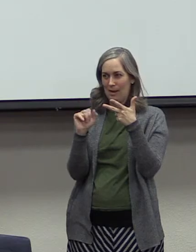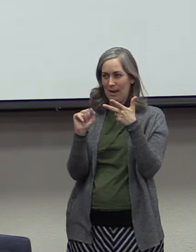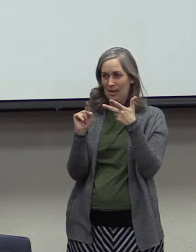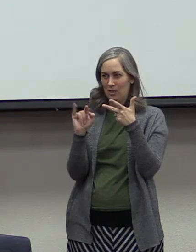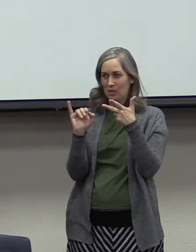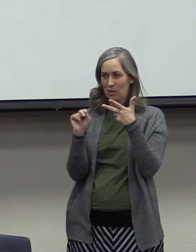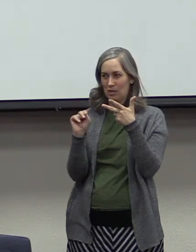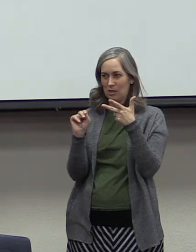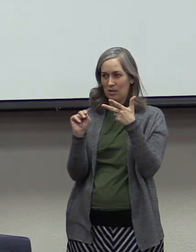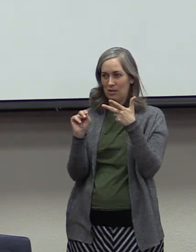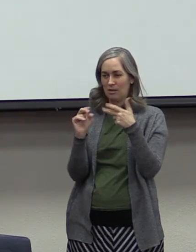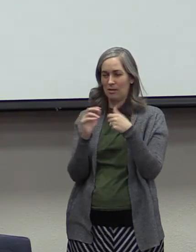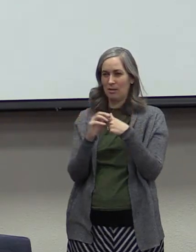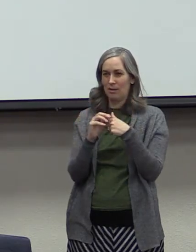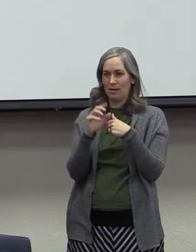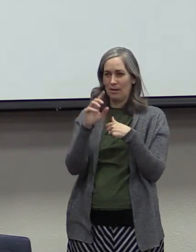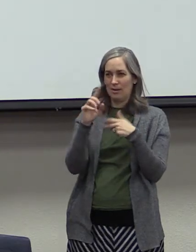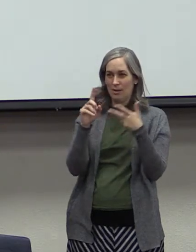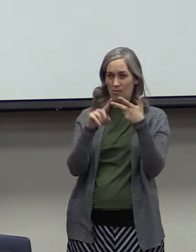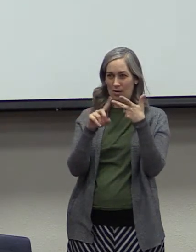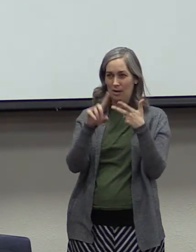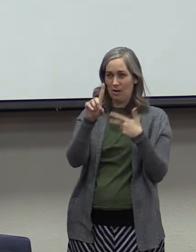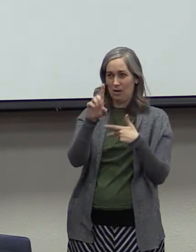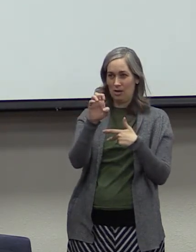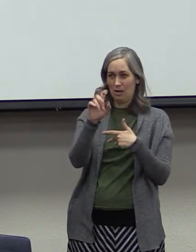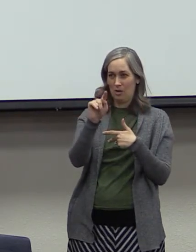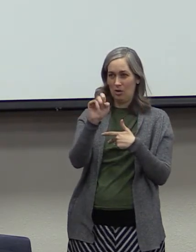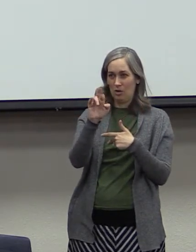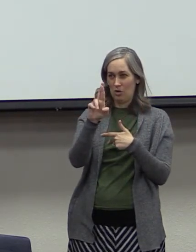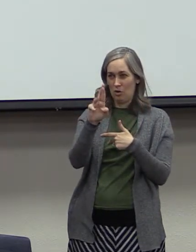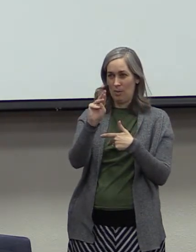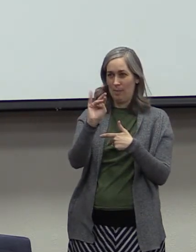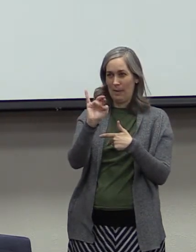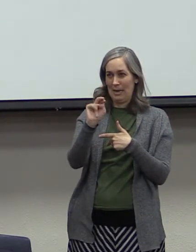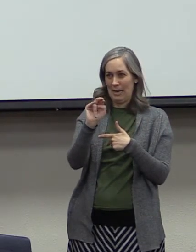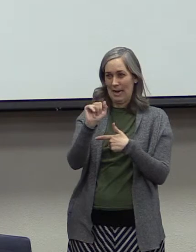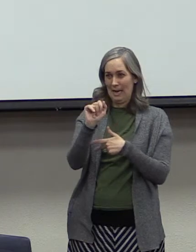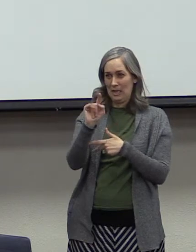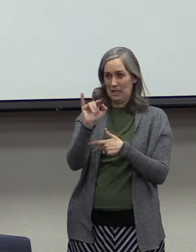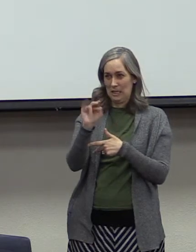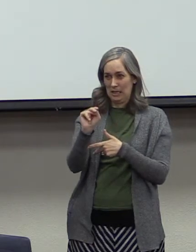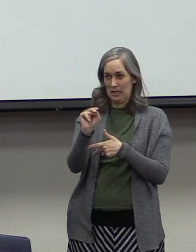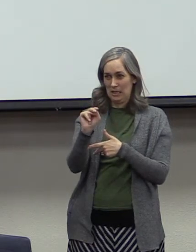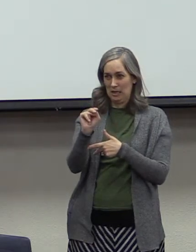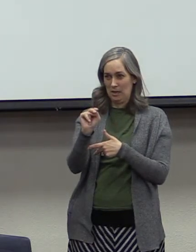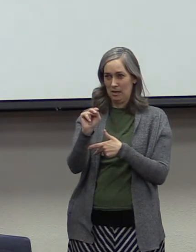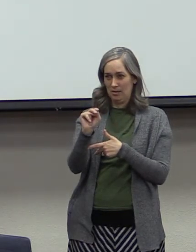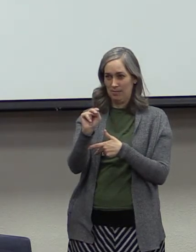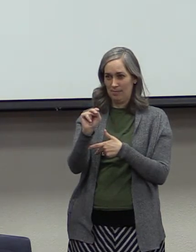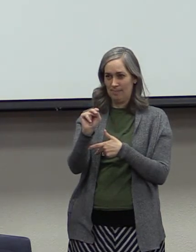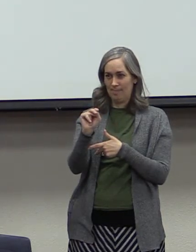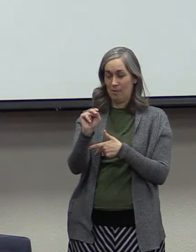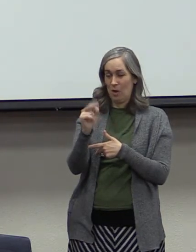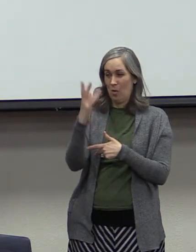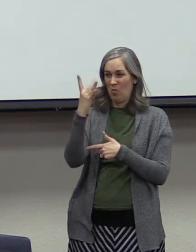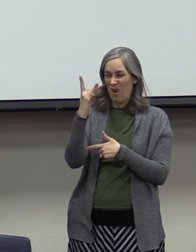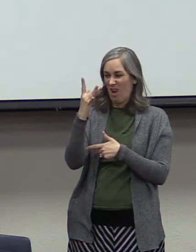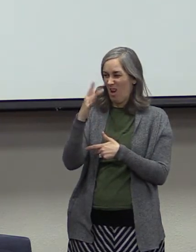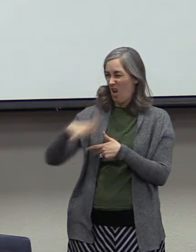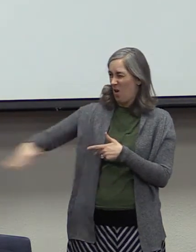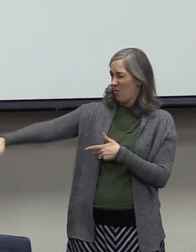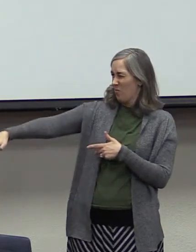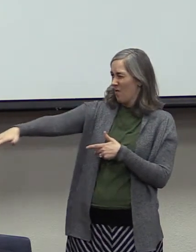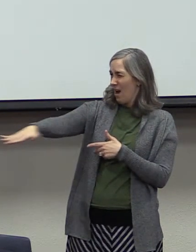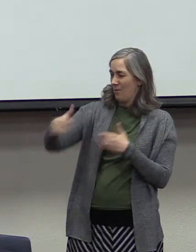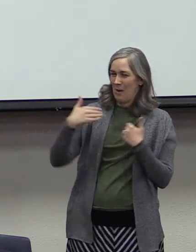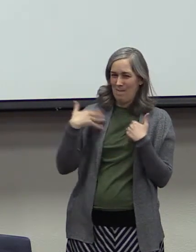Because all around us there are distractions. There are things that would detour us. We need to be determined